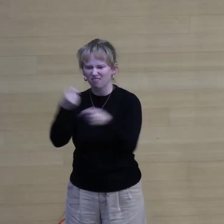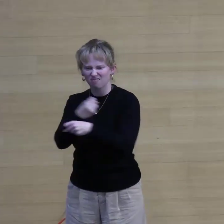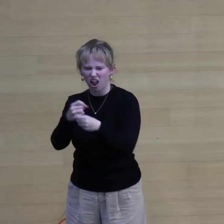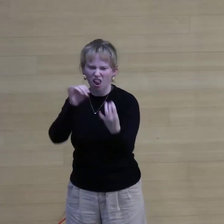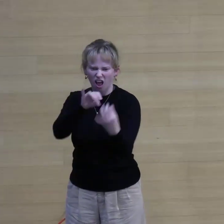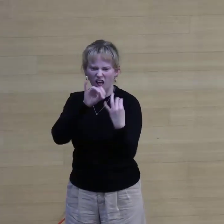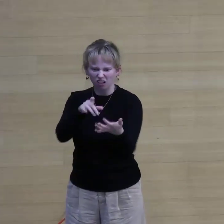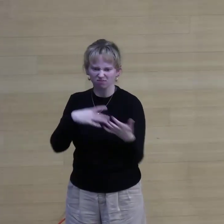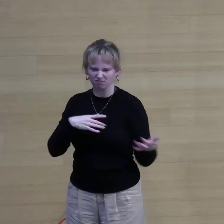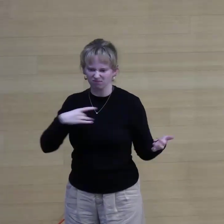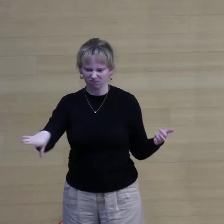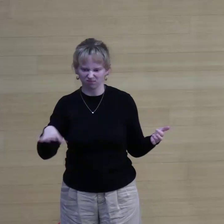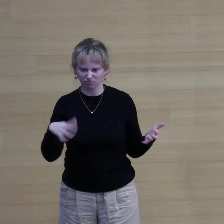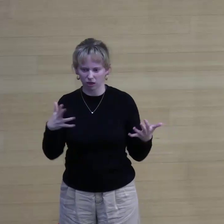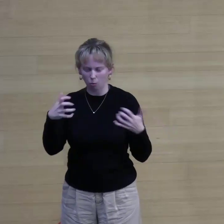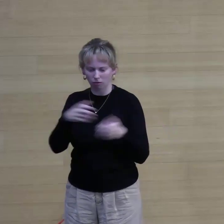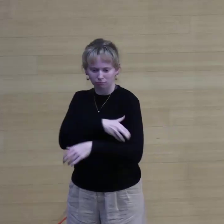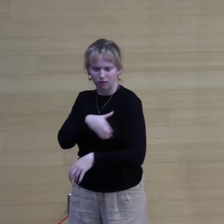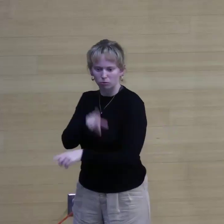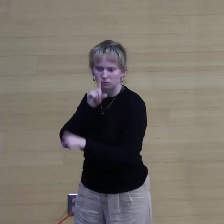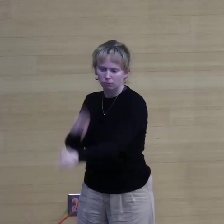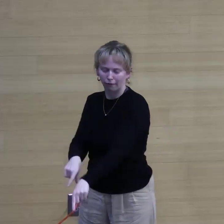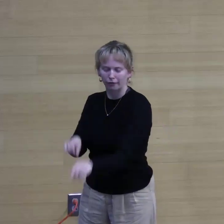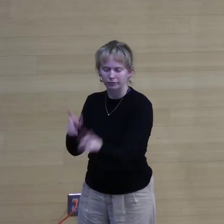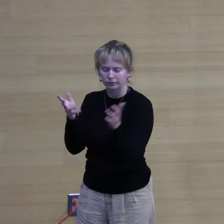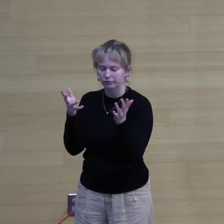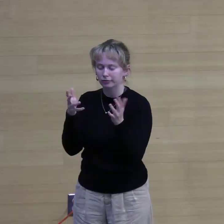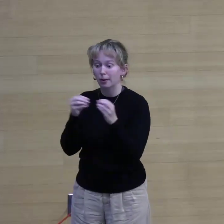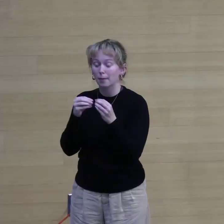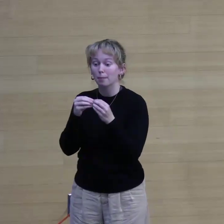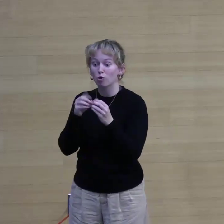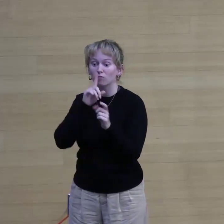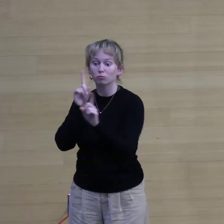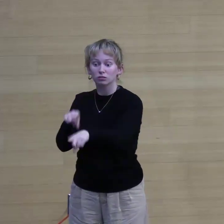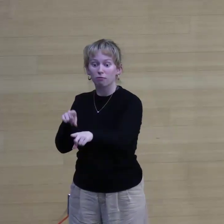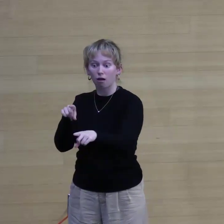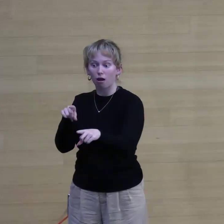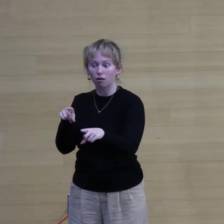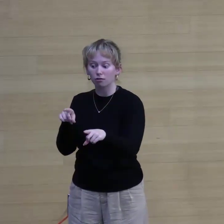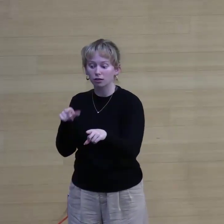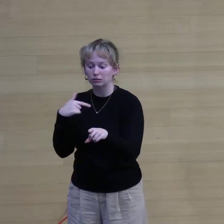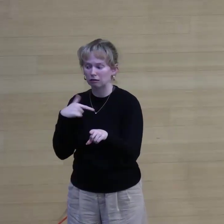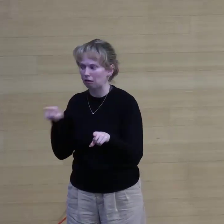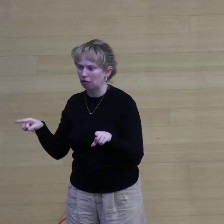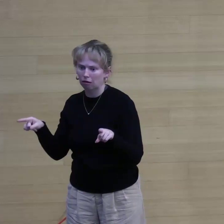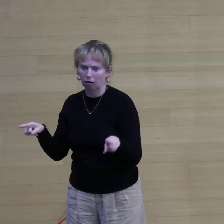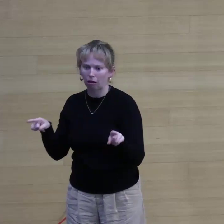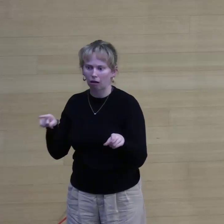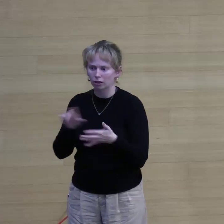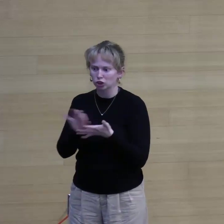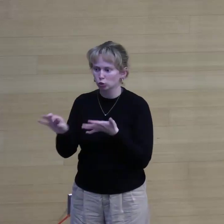and not like that and want a more empowered response. But the more empowered response is something they get to choose. And